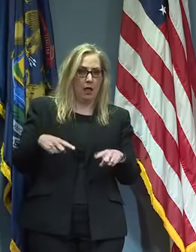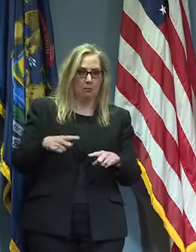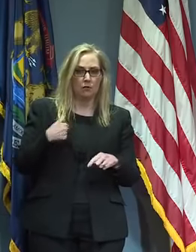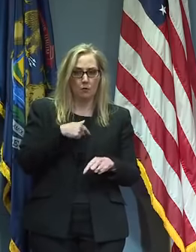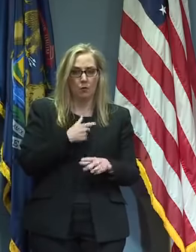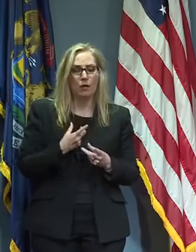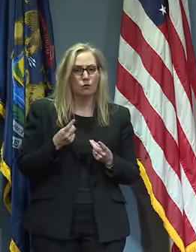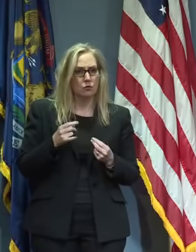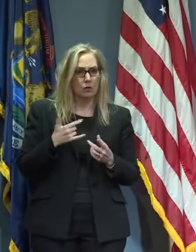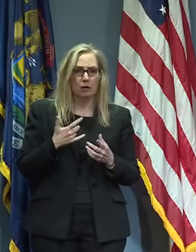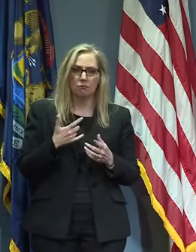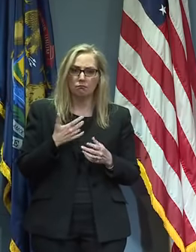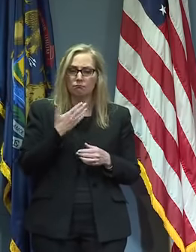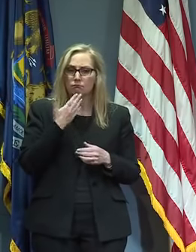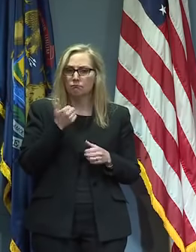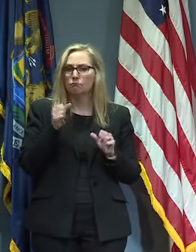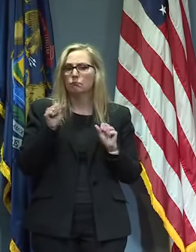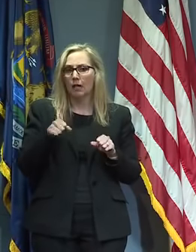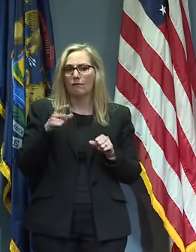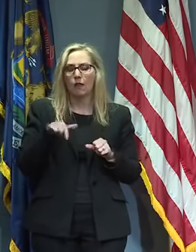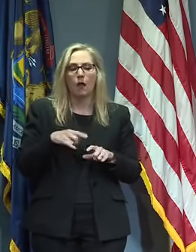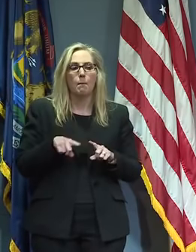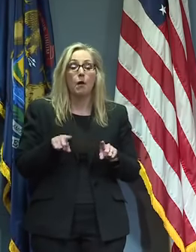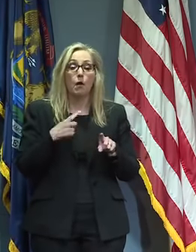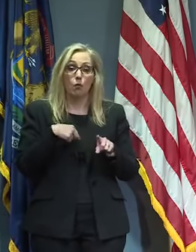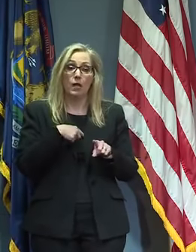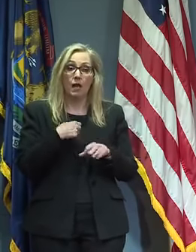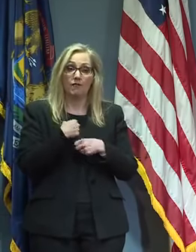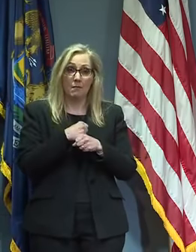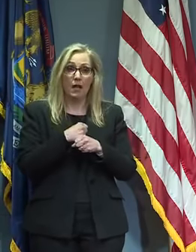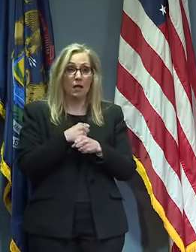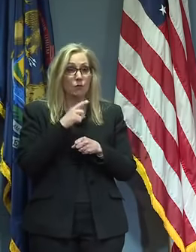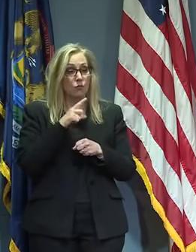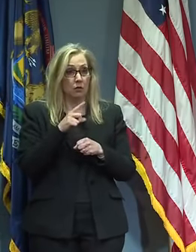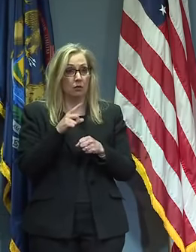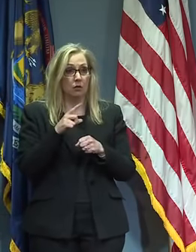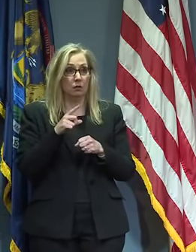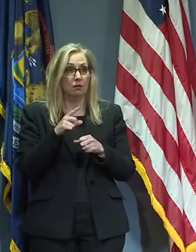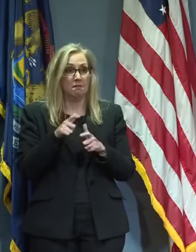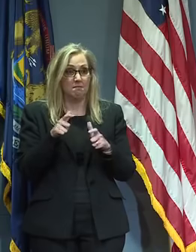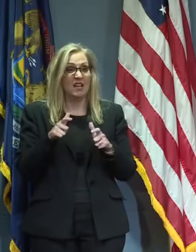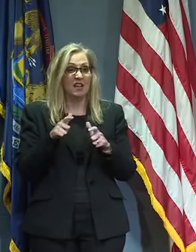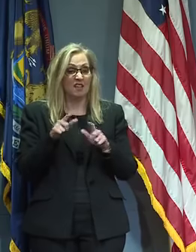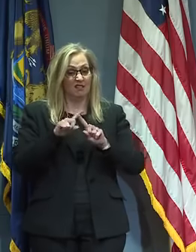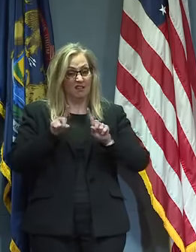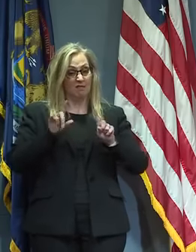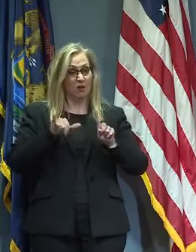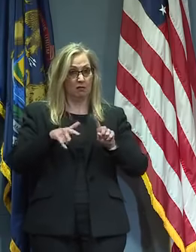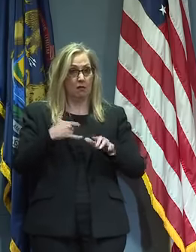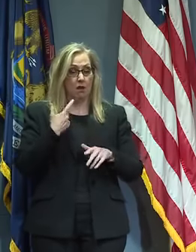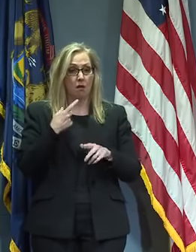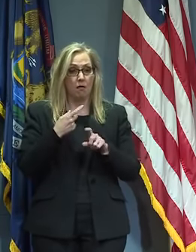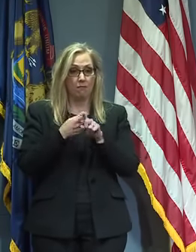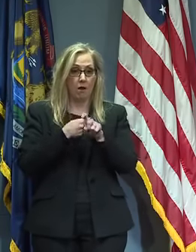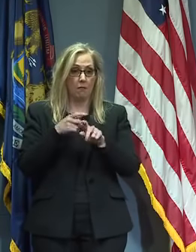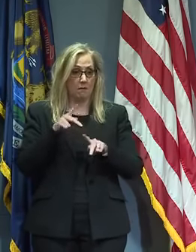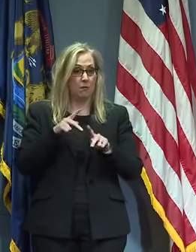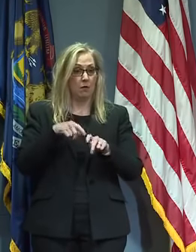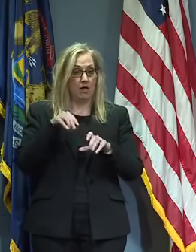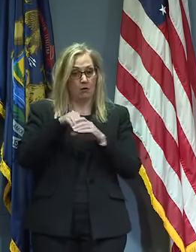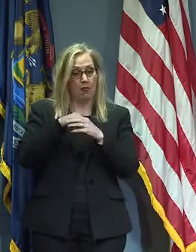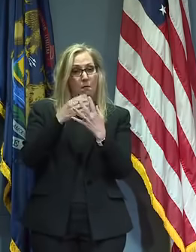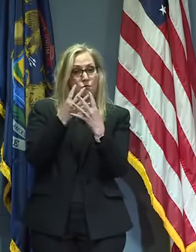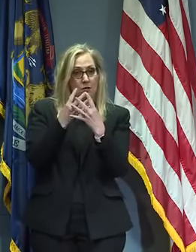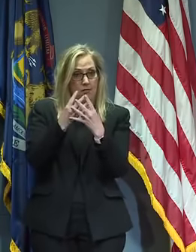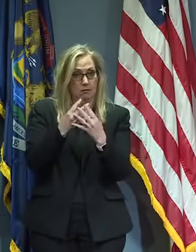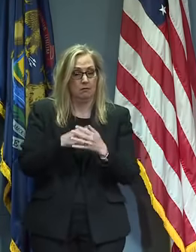the maximum that we're able to. We have made a significant difference in the number of people that are in our prisons. As we've looked